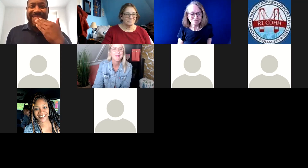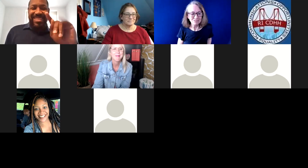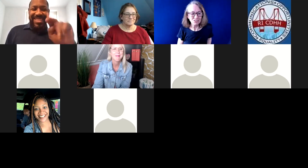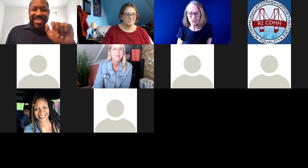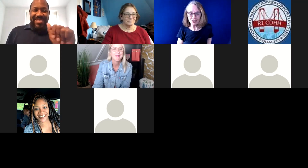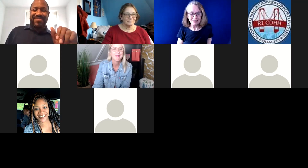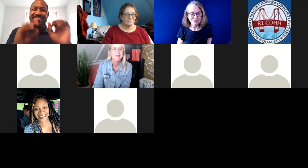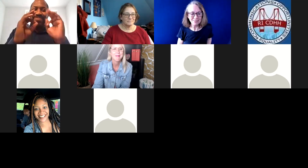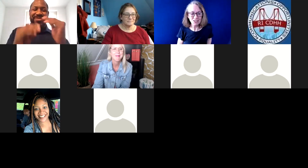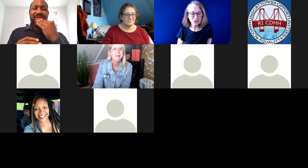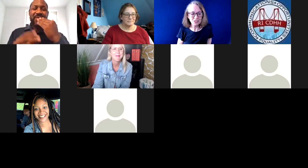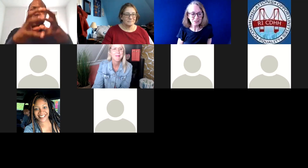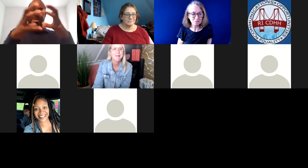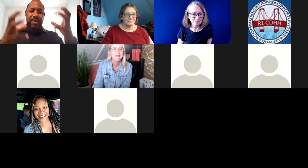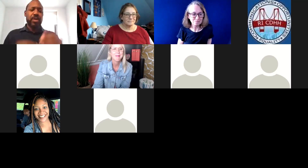Very good. Thank you, Tina.